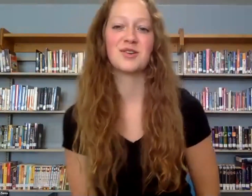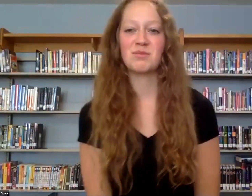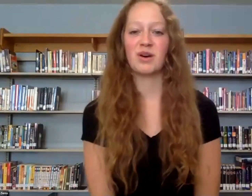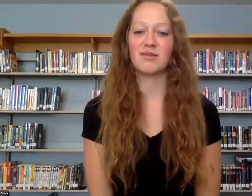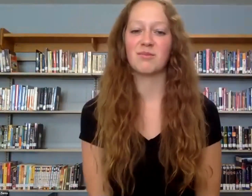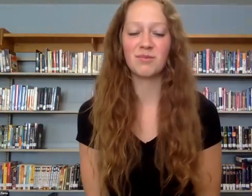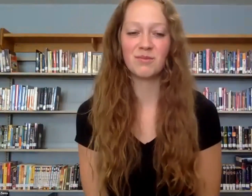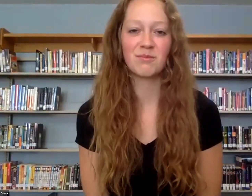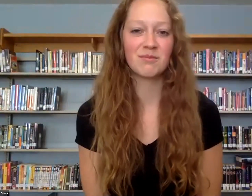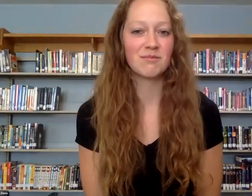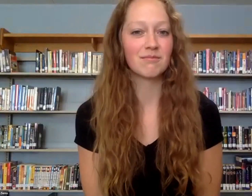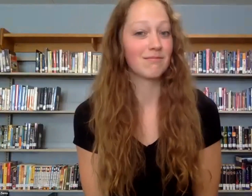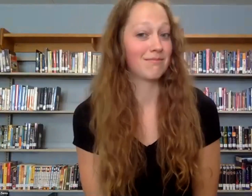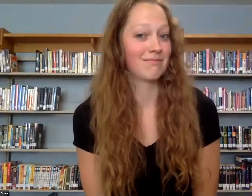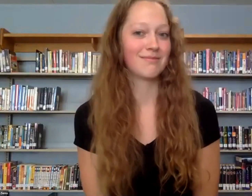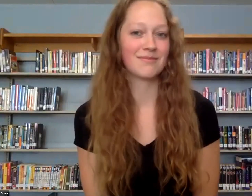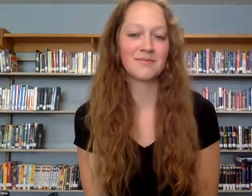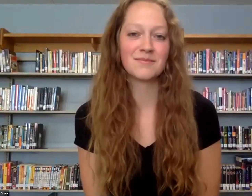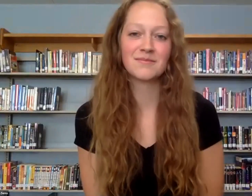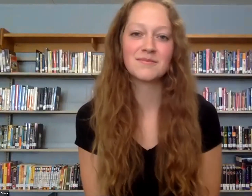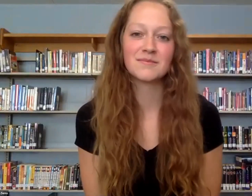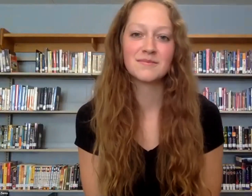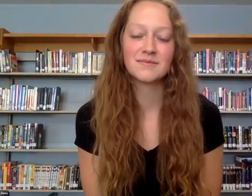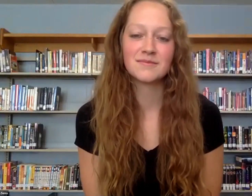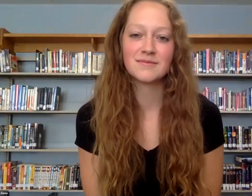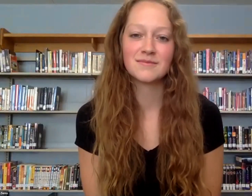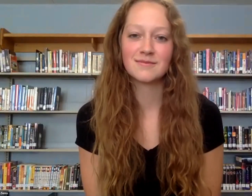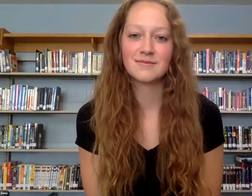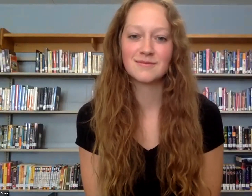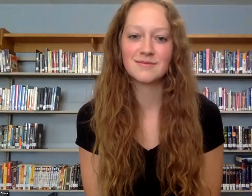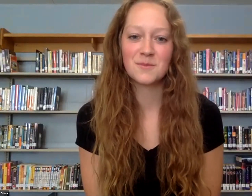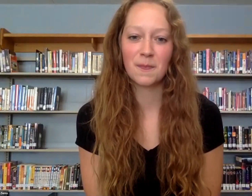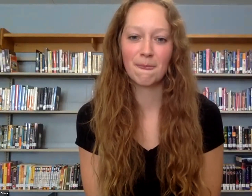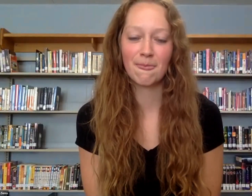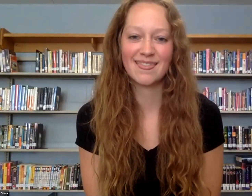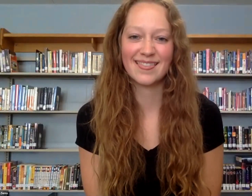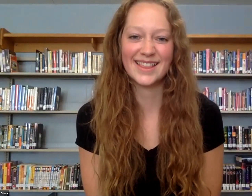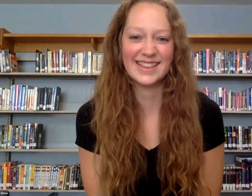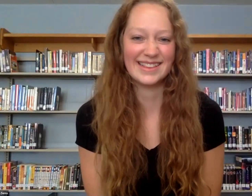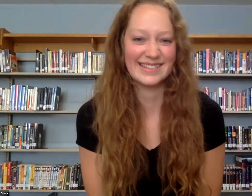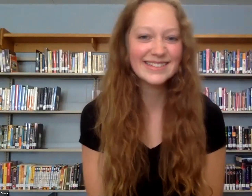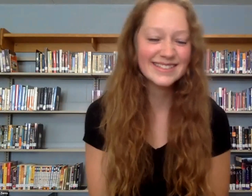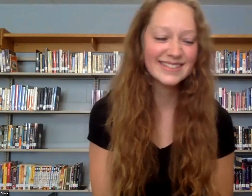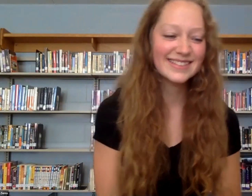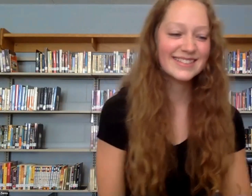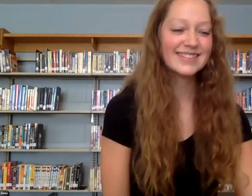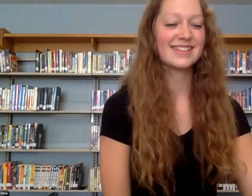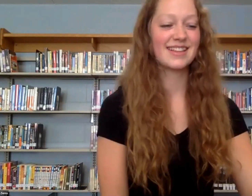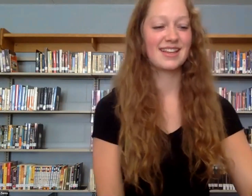But I just have two, Miss Rebecca, we had while we were learning vocabulary. Somebody asked if you could help them